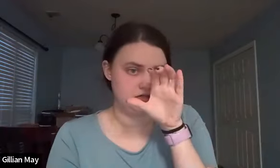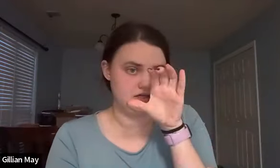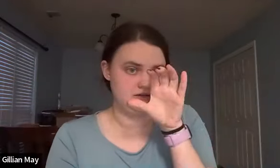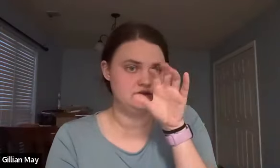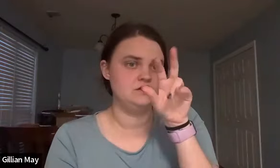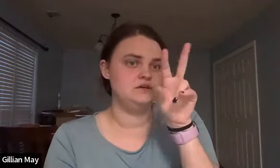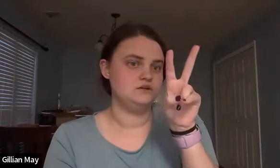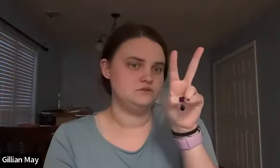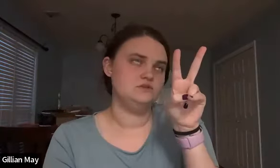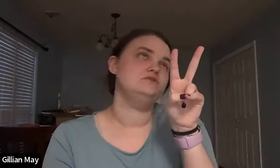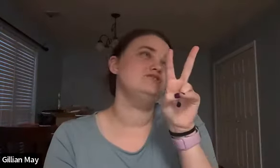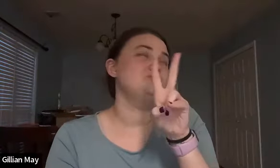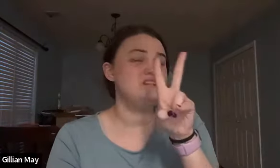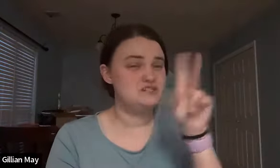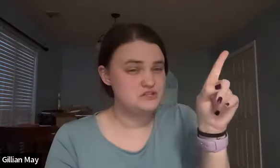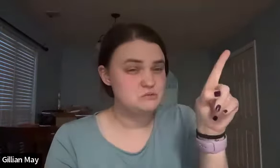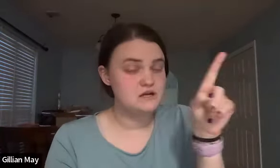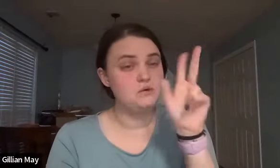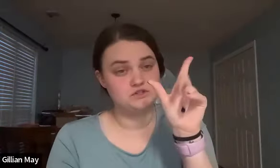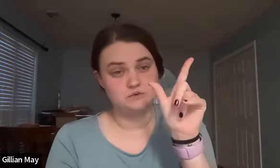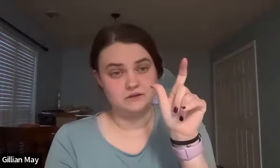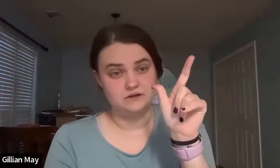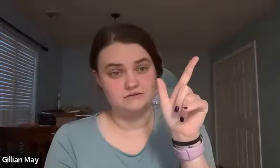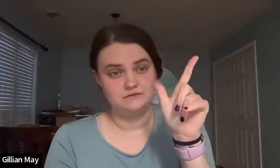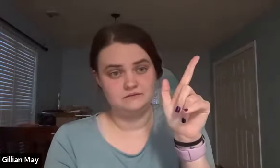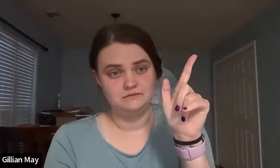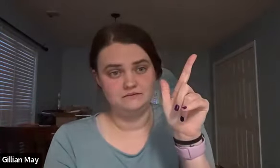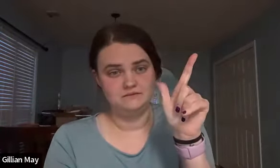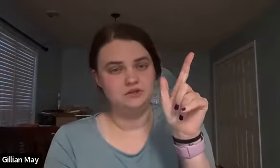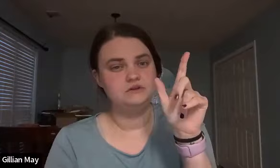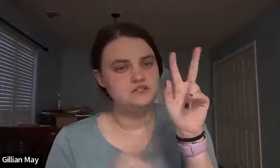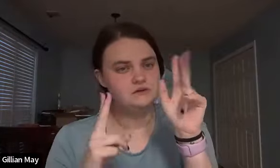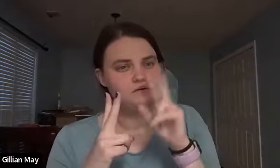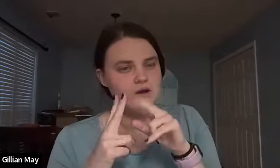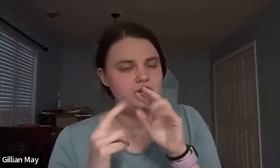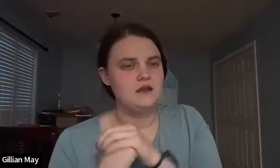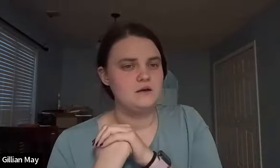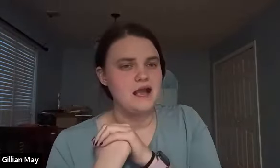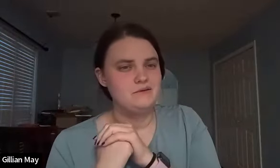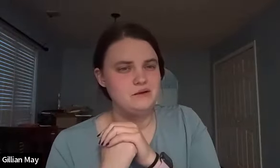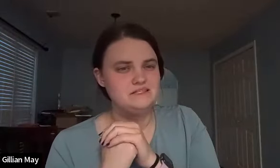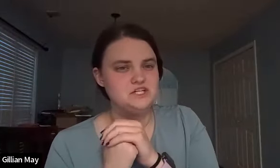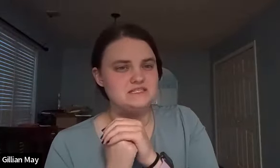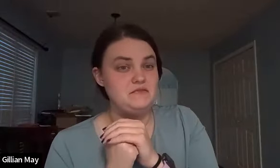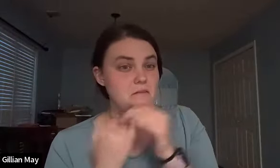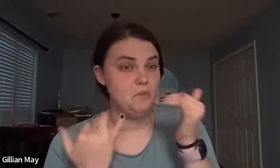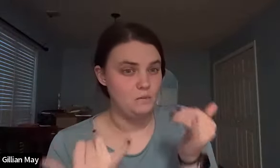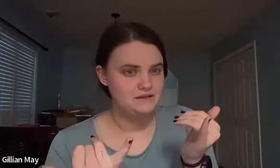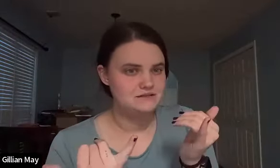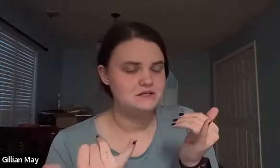4,300. You can do 21 or 21. You can do either way. I would probably suggest at the moment